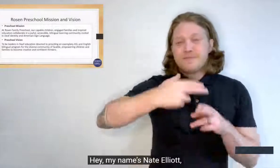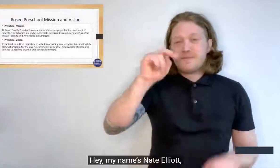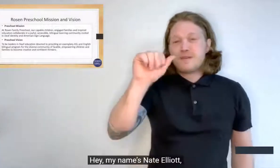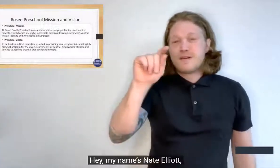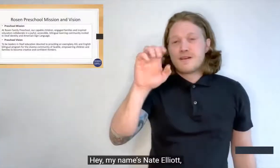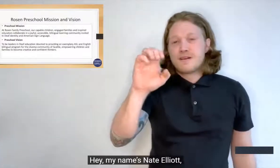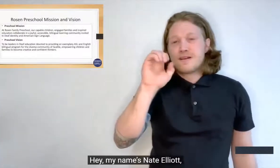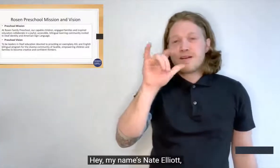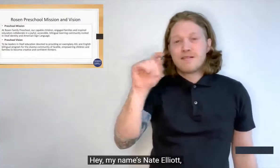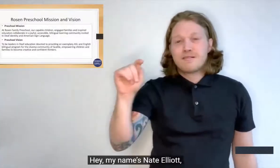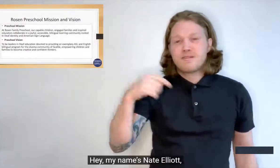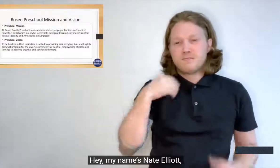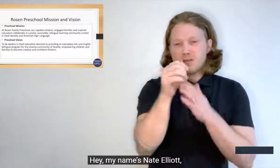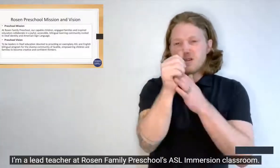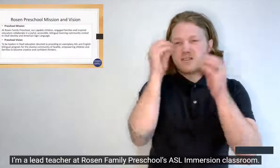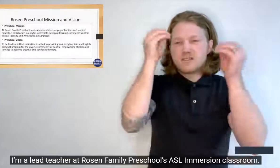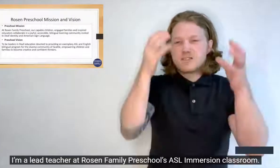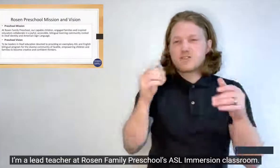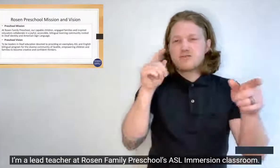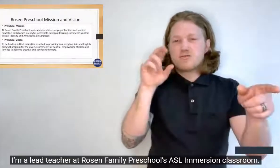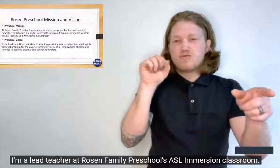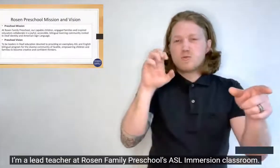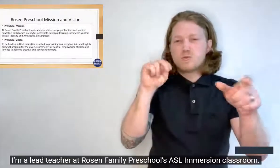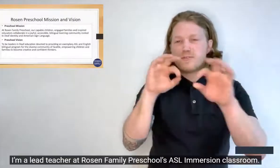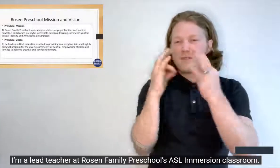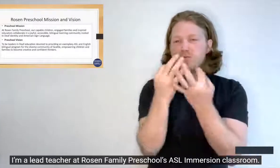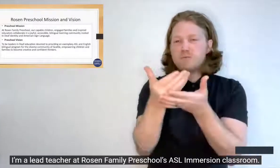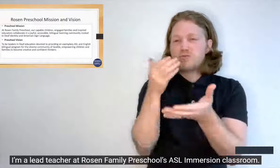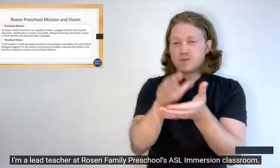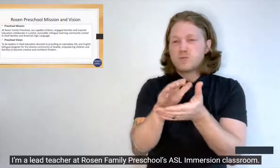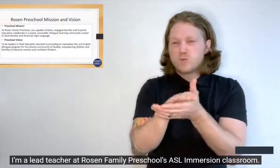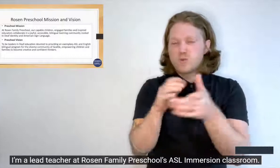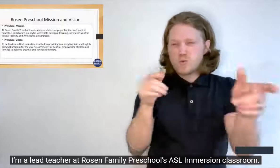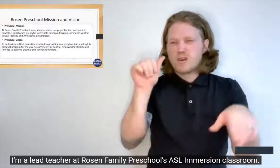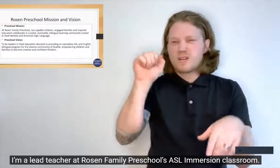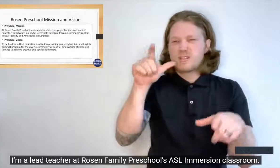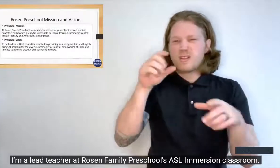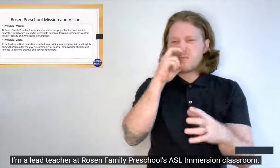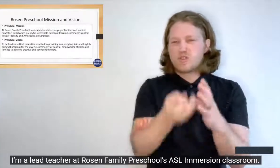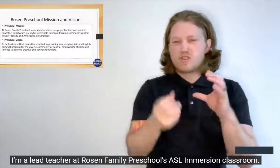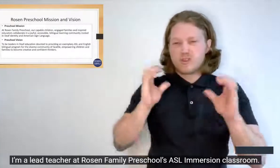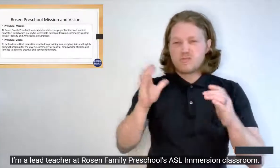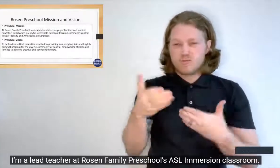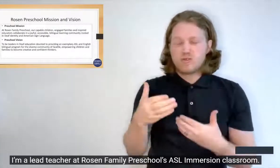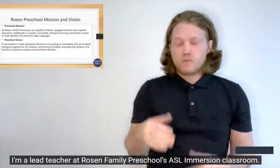Hi, my name is Nate Elliott. I'm a lead teacher at the Rosen Family Preschool's ASL Immersion